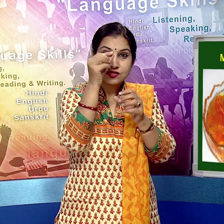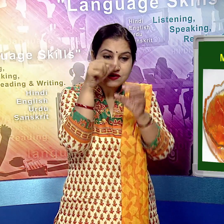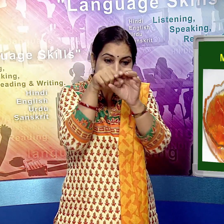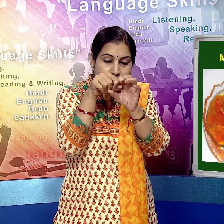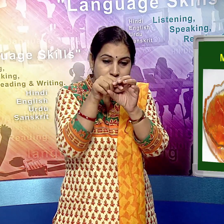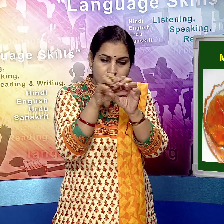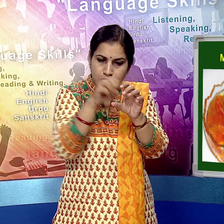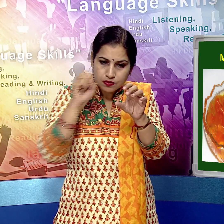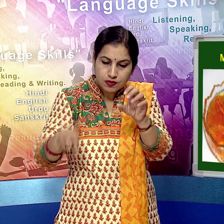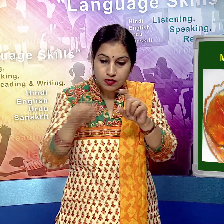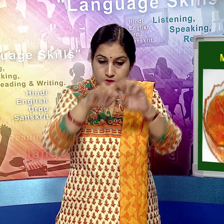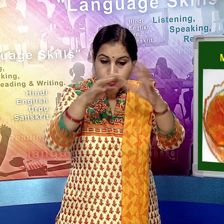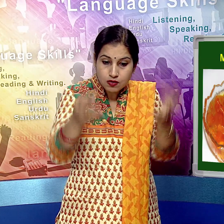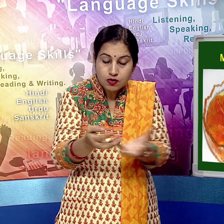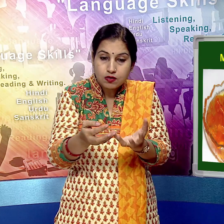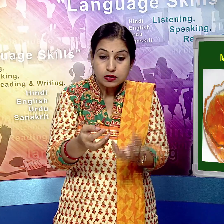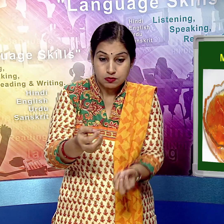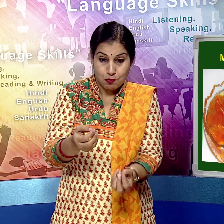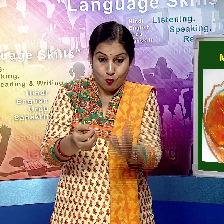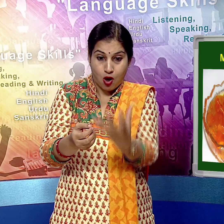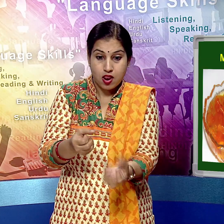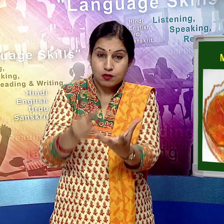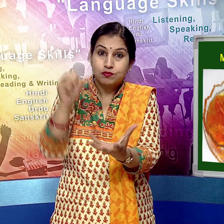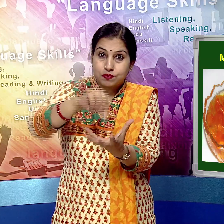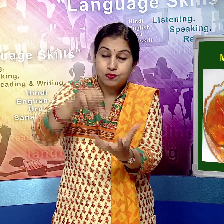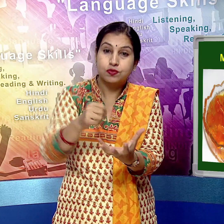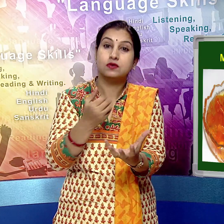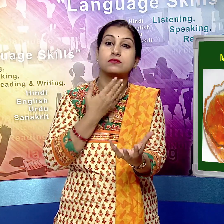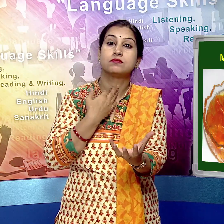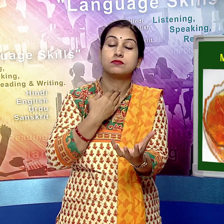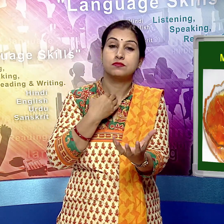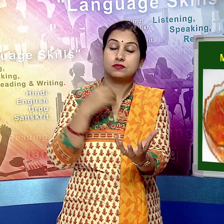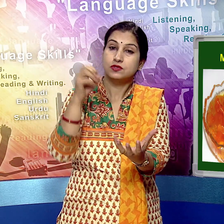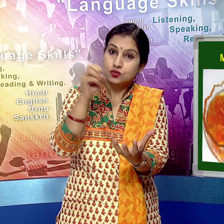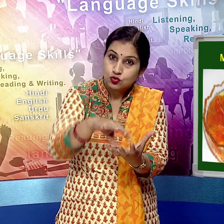with a sufficient quantity of sugar to a thick mixture.